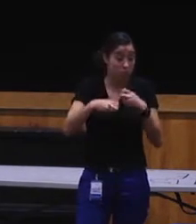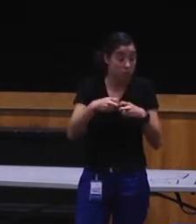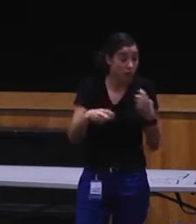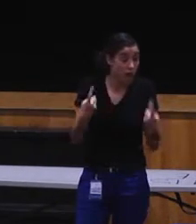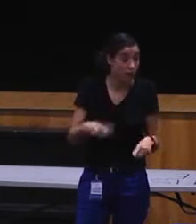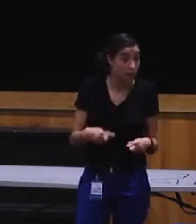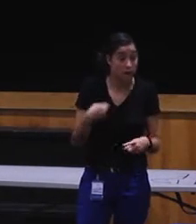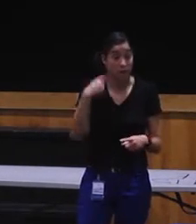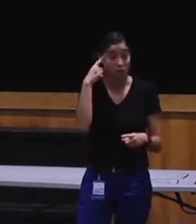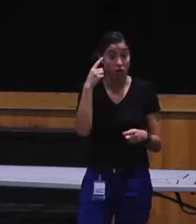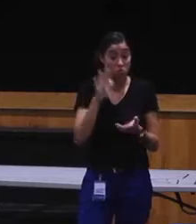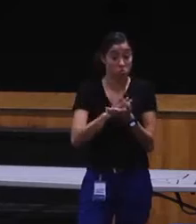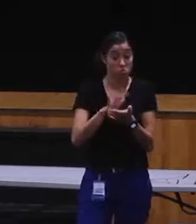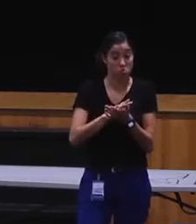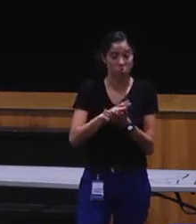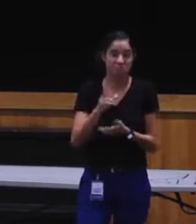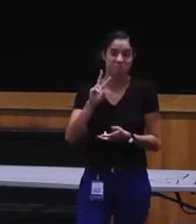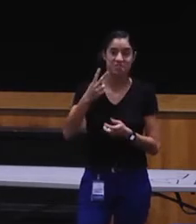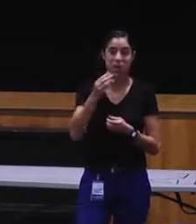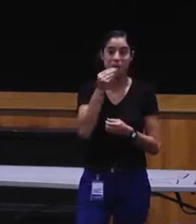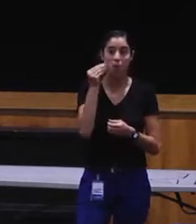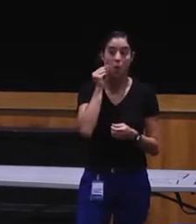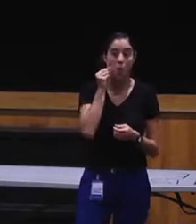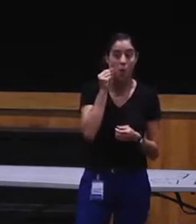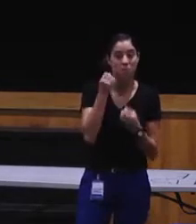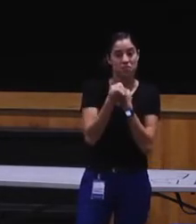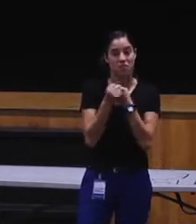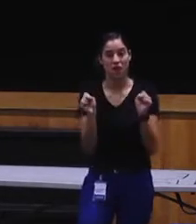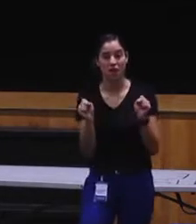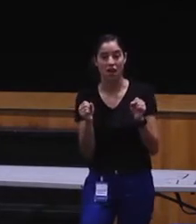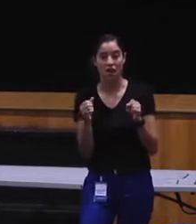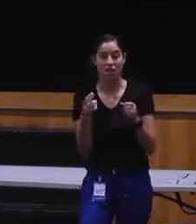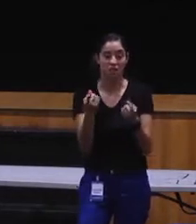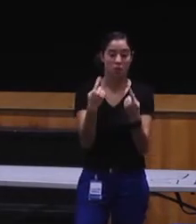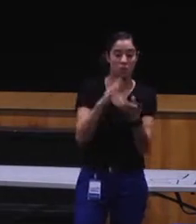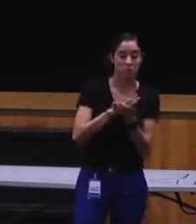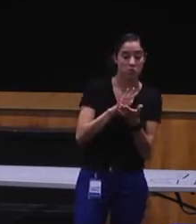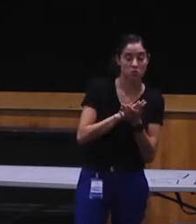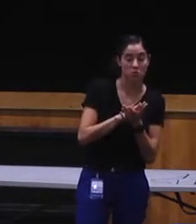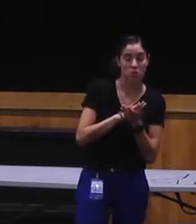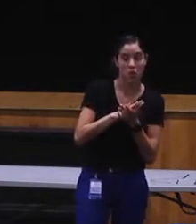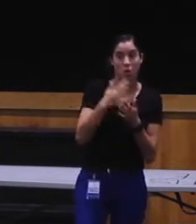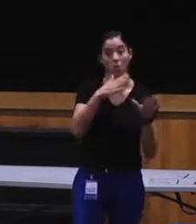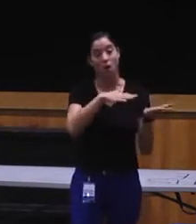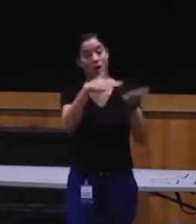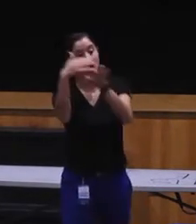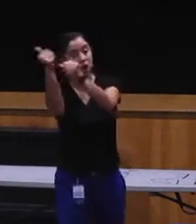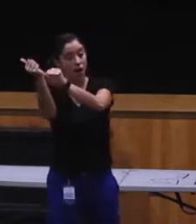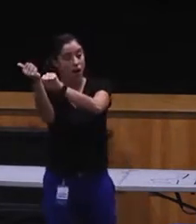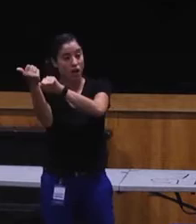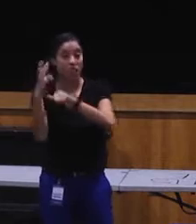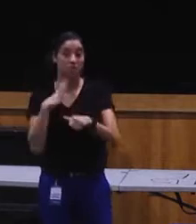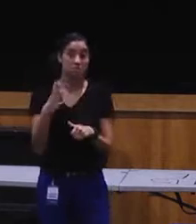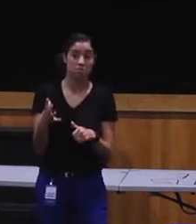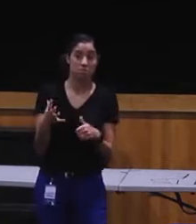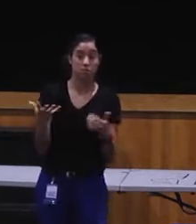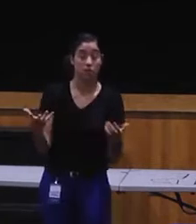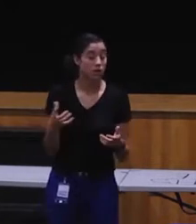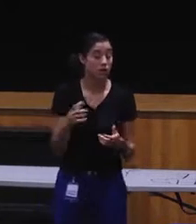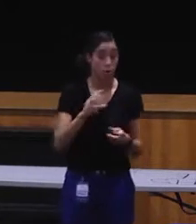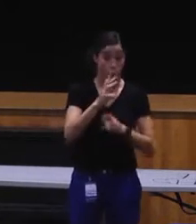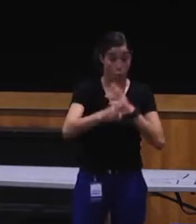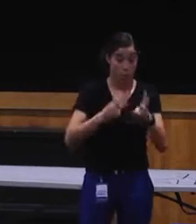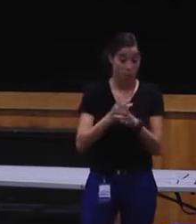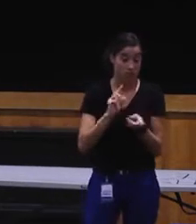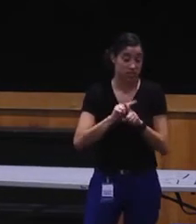was a second home and people just walked in and out and but that world doesn't exist anymore. And so they're coming up